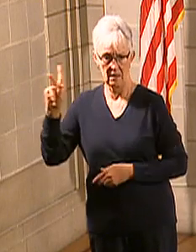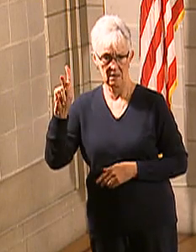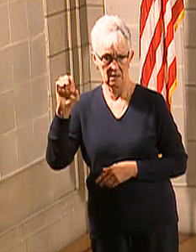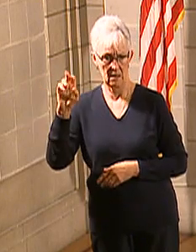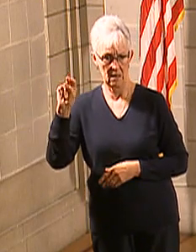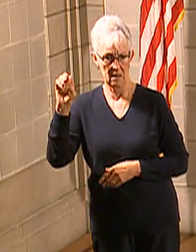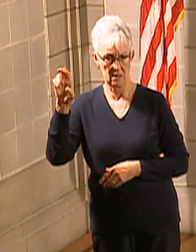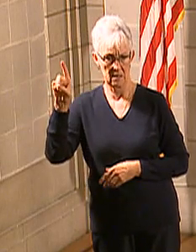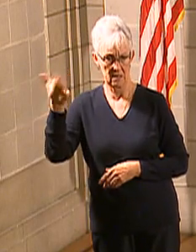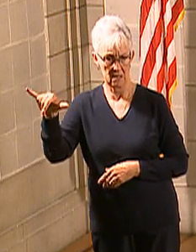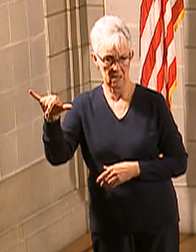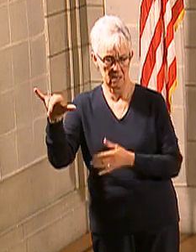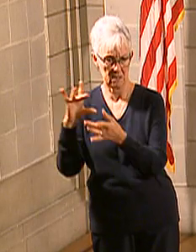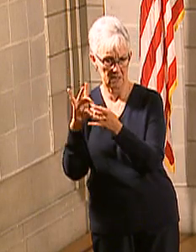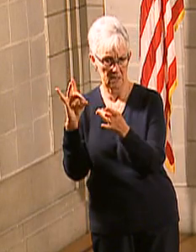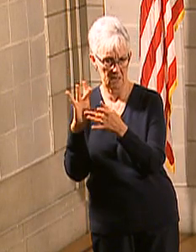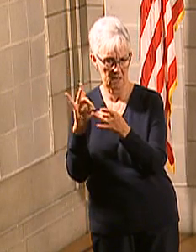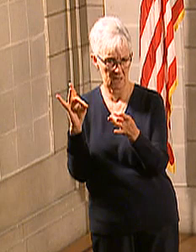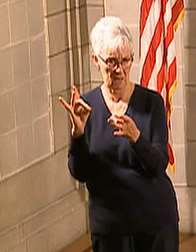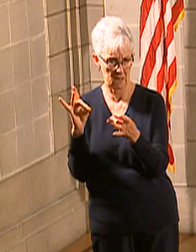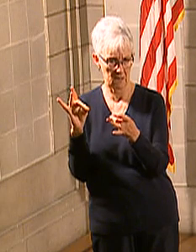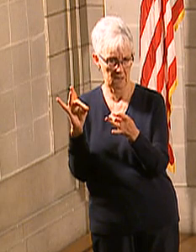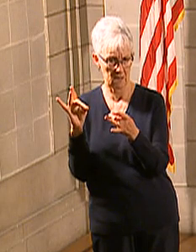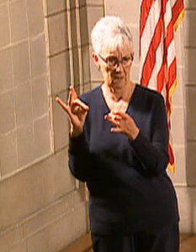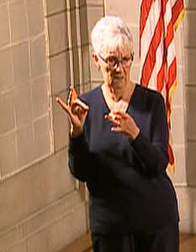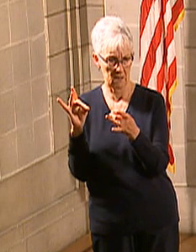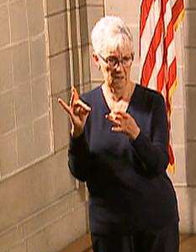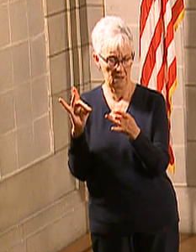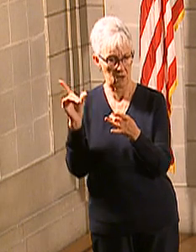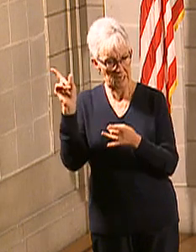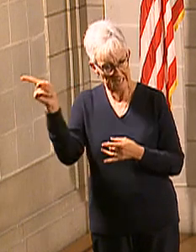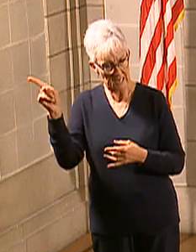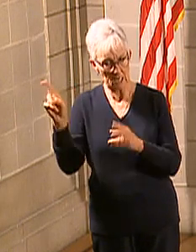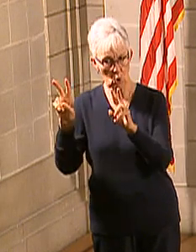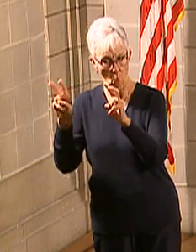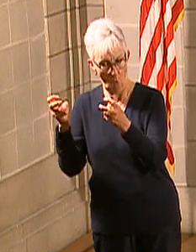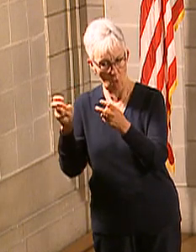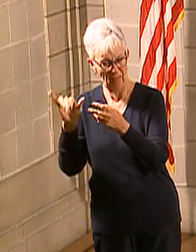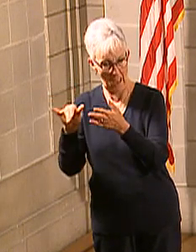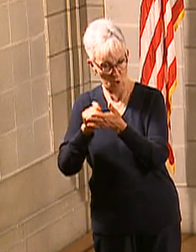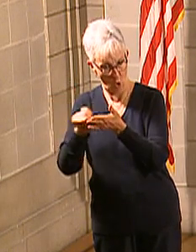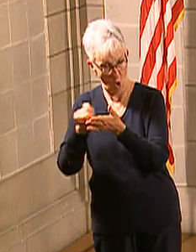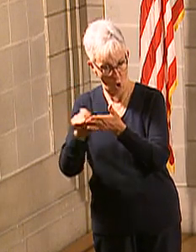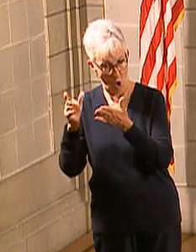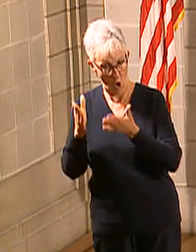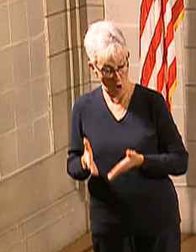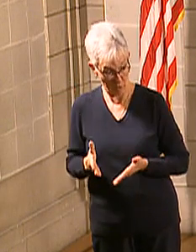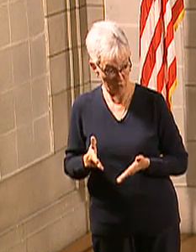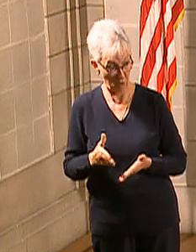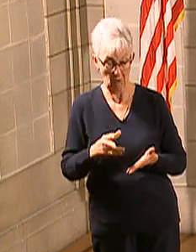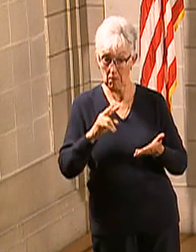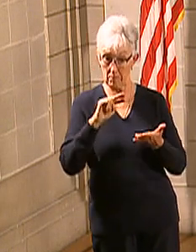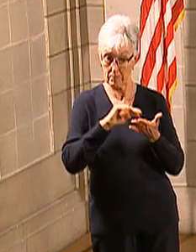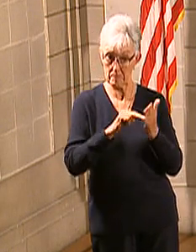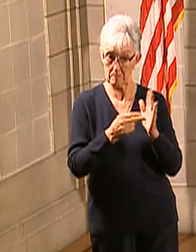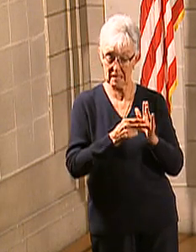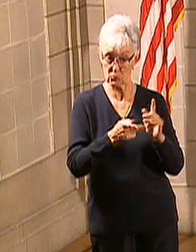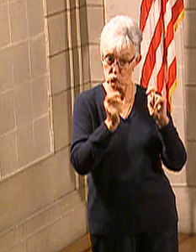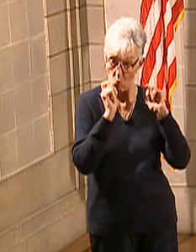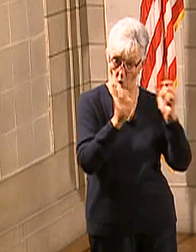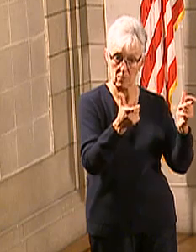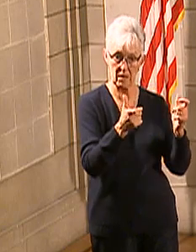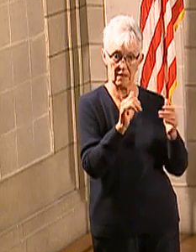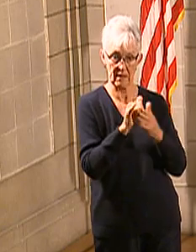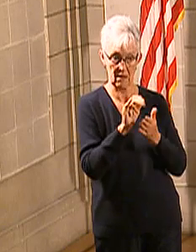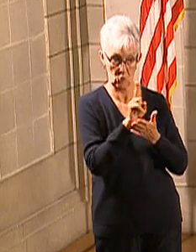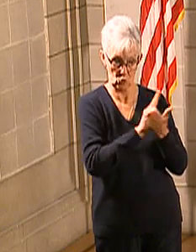reverse discrimination, whatever you just described. But by the fact that he quoted this author, that means that the university